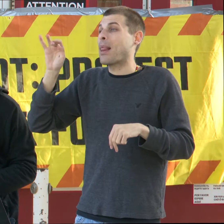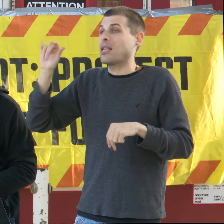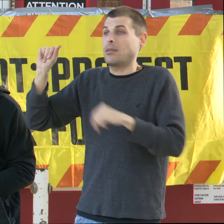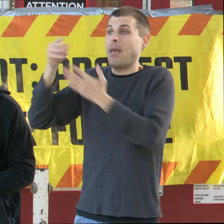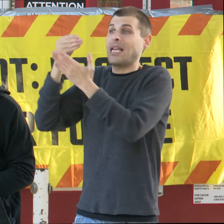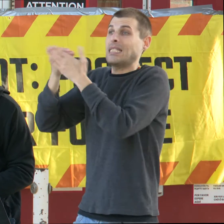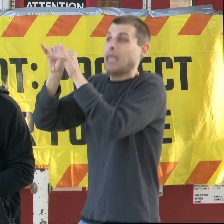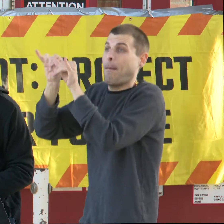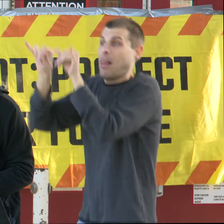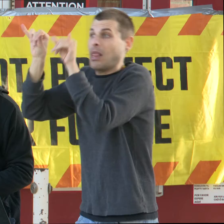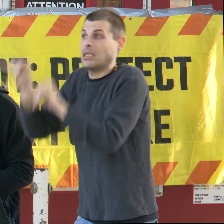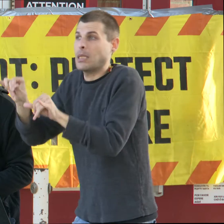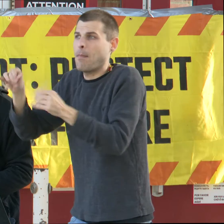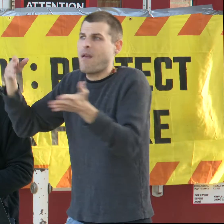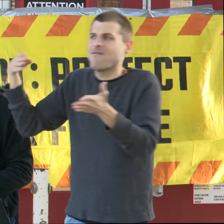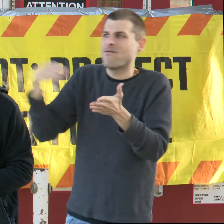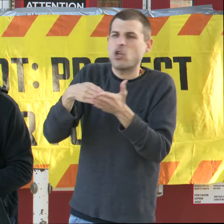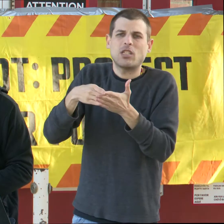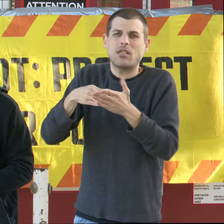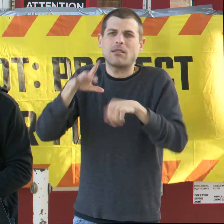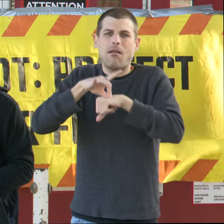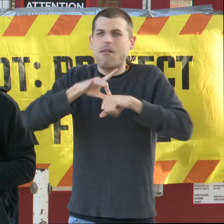climate. Say it.